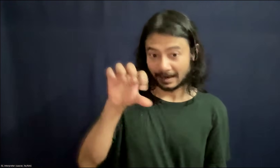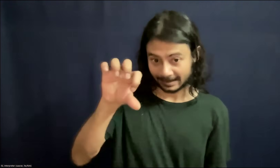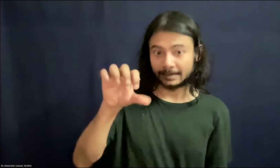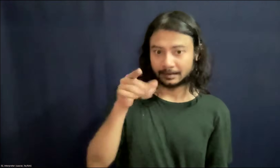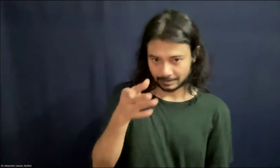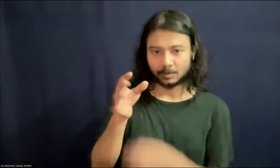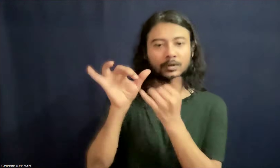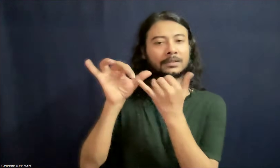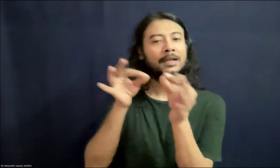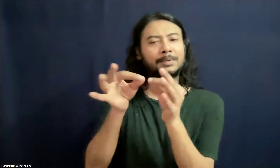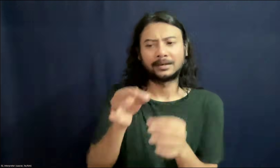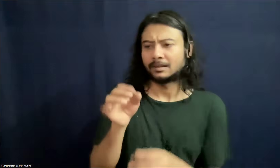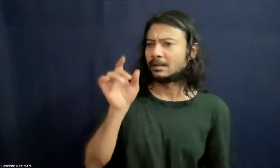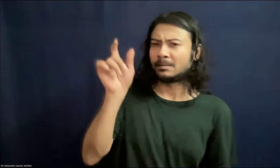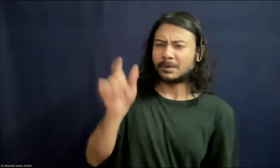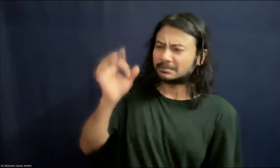Paramatma.